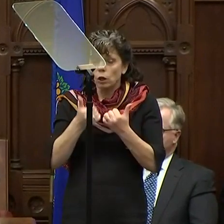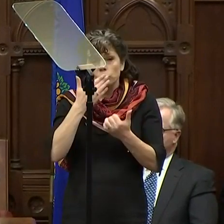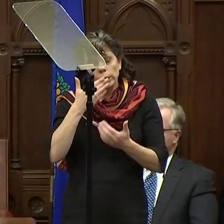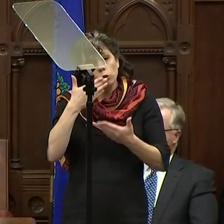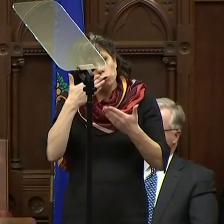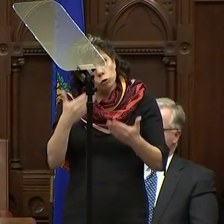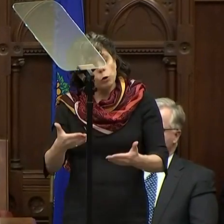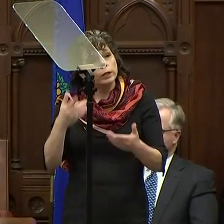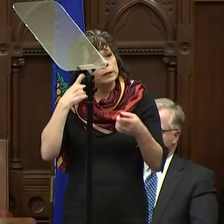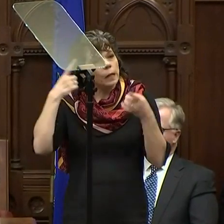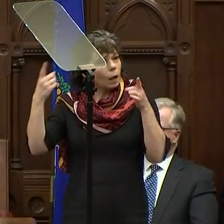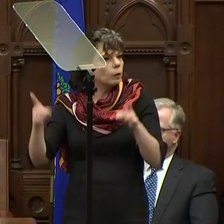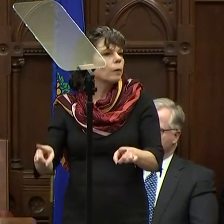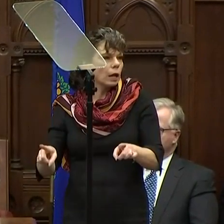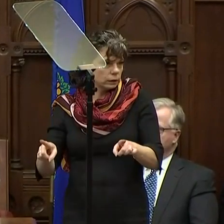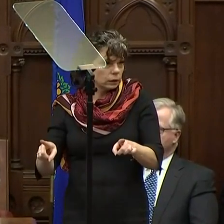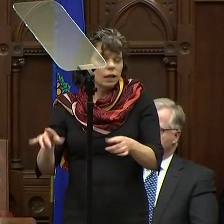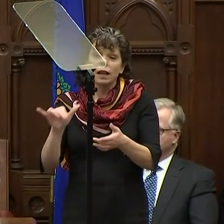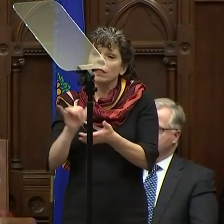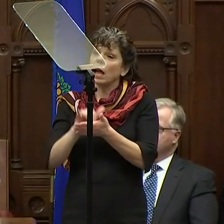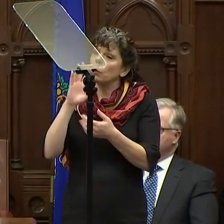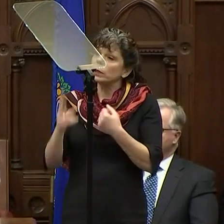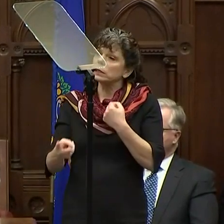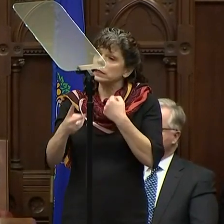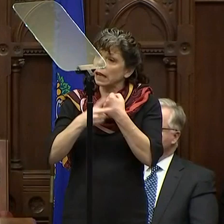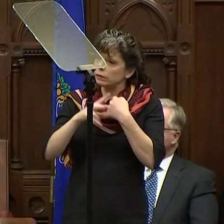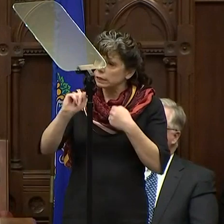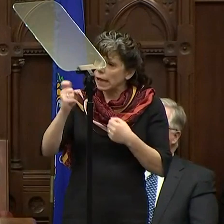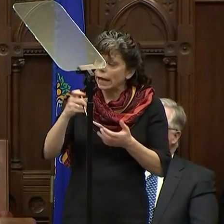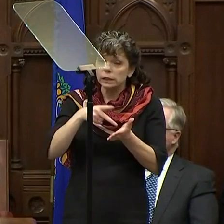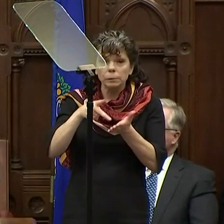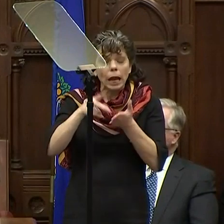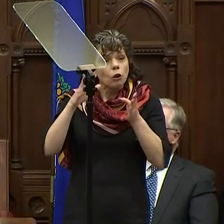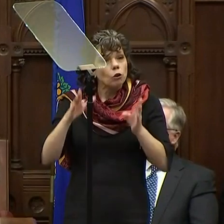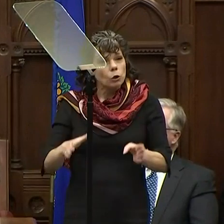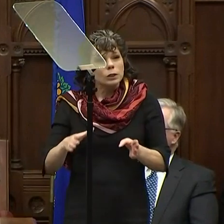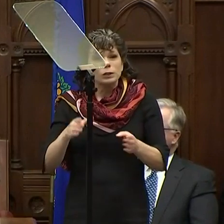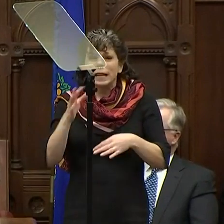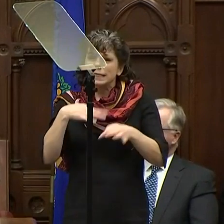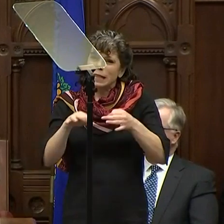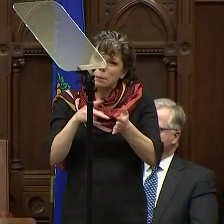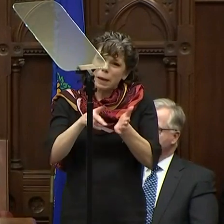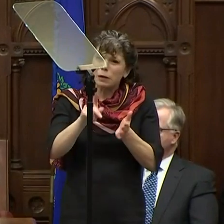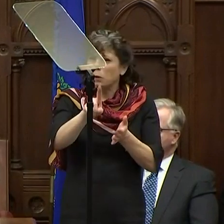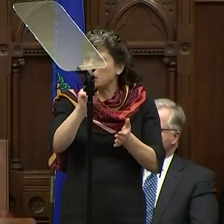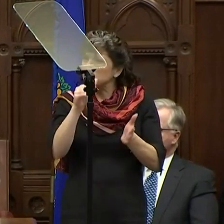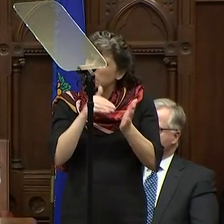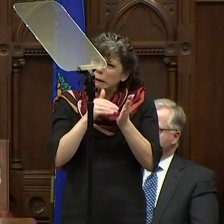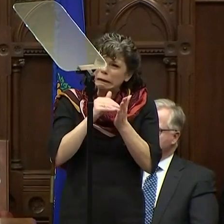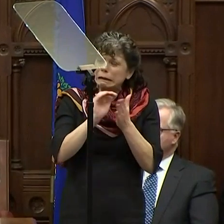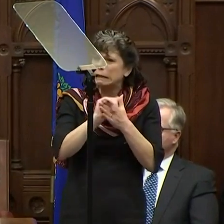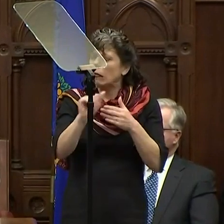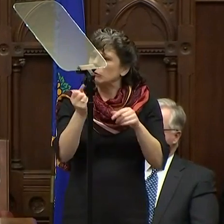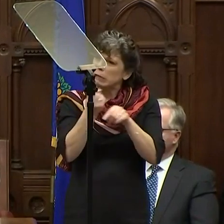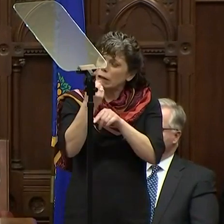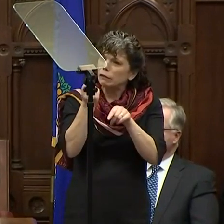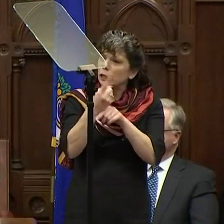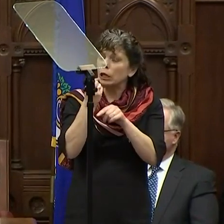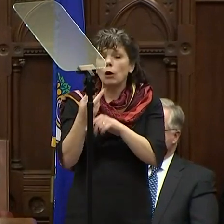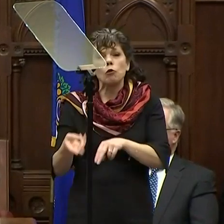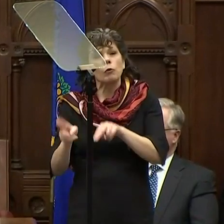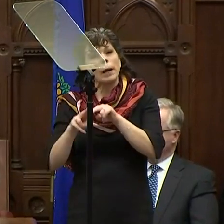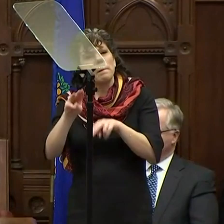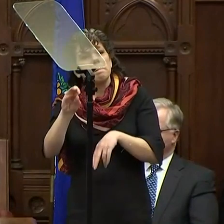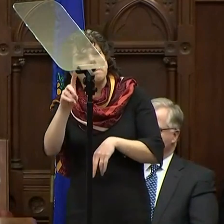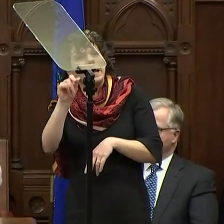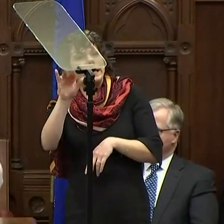a reasonable compromise that saves the taxpayers from paying hundreds of millions of dollars a year. It raises Medicare rates so